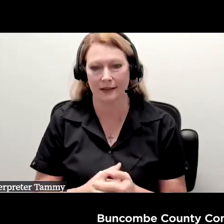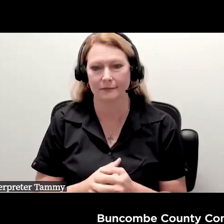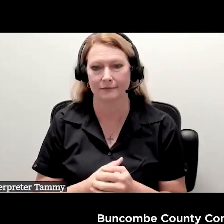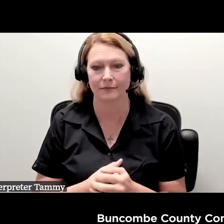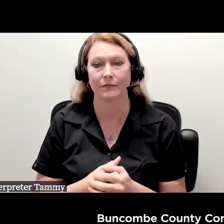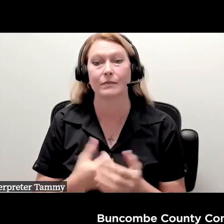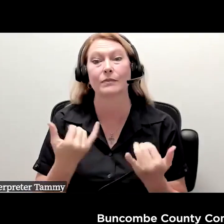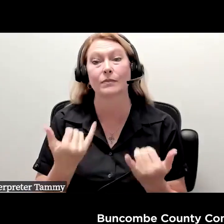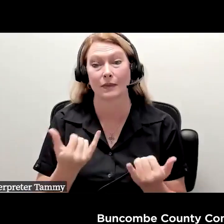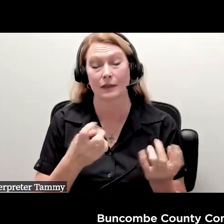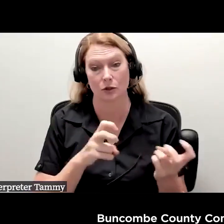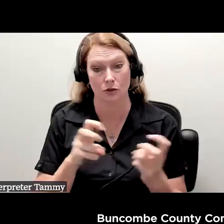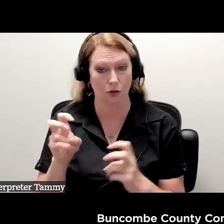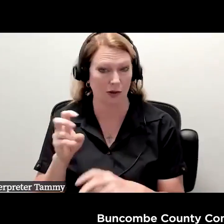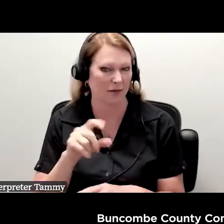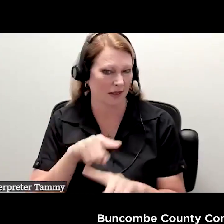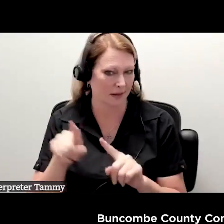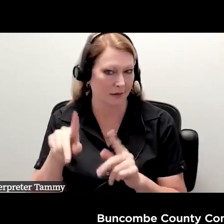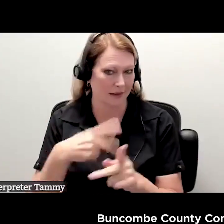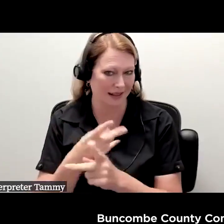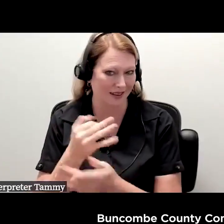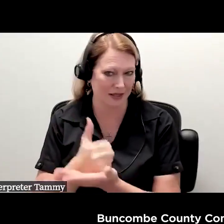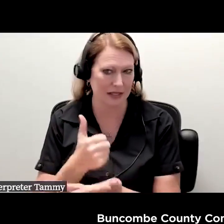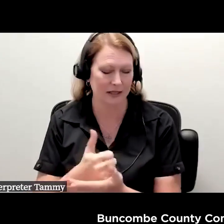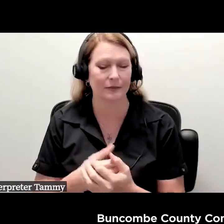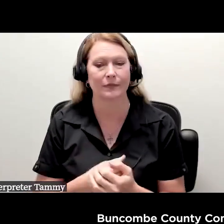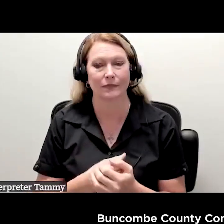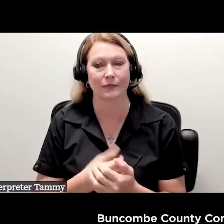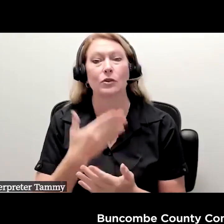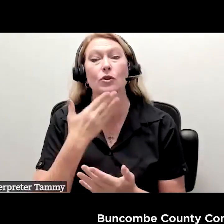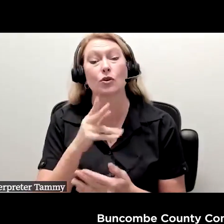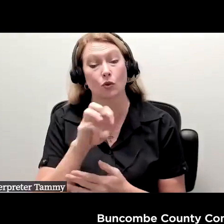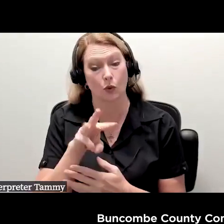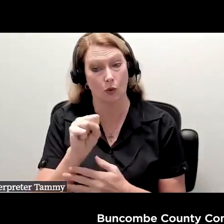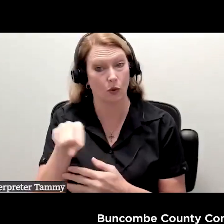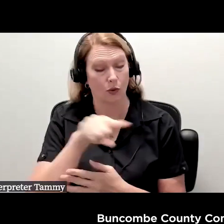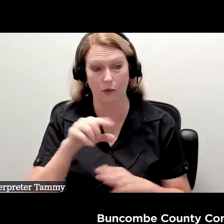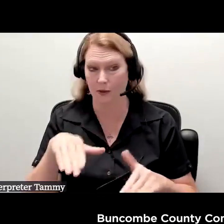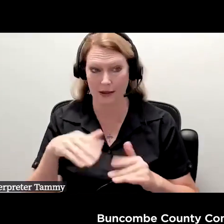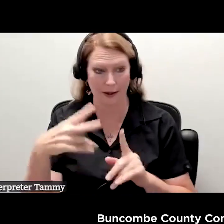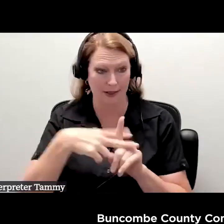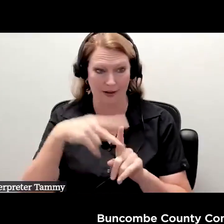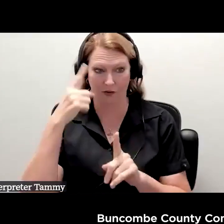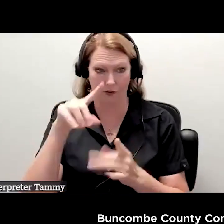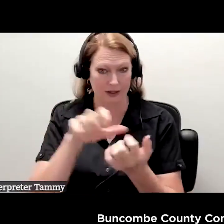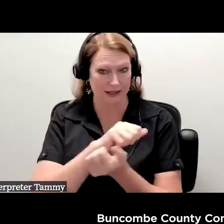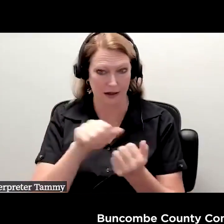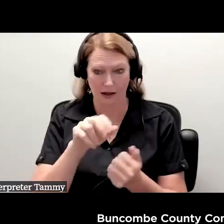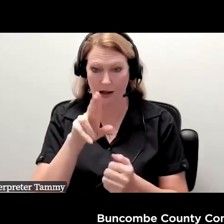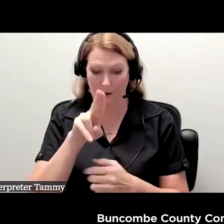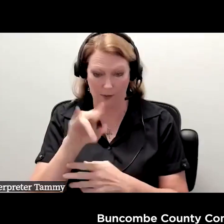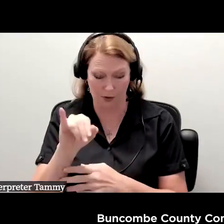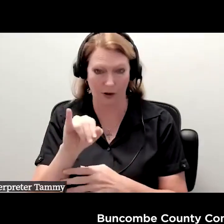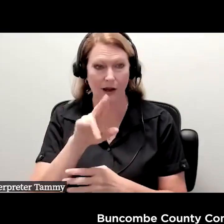Now we're going to switch to different forms of assistance. So good news for those of you who have not yet applied for disaster unemployment